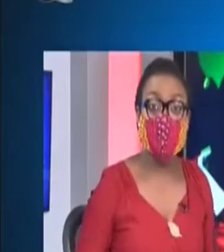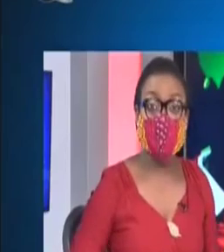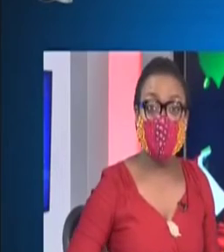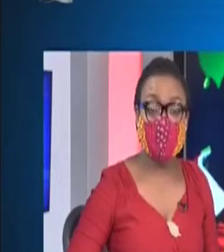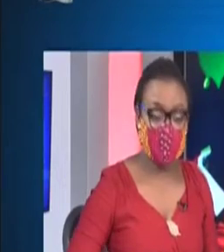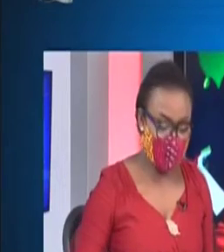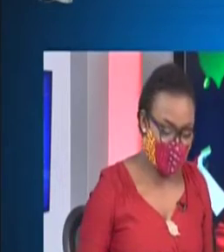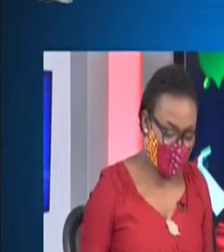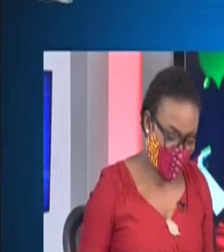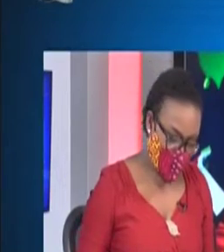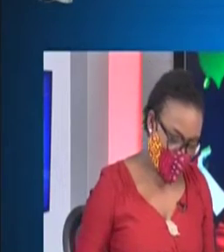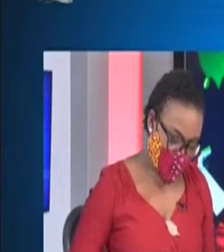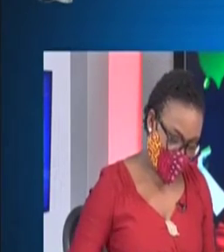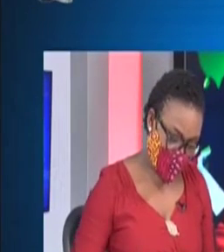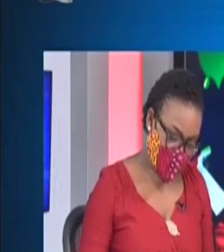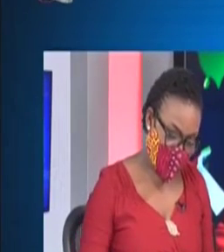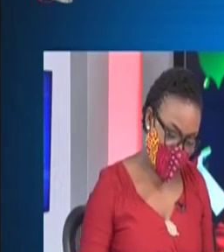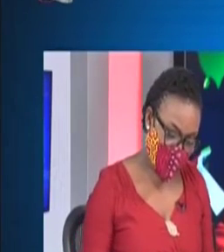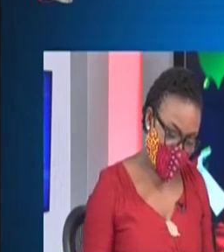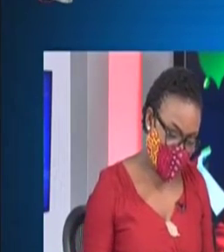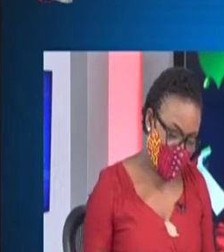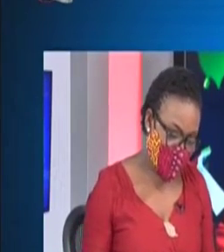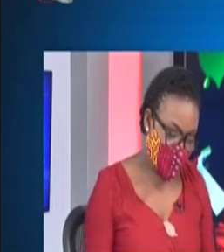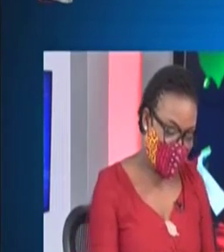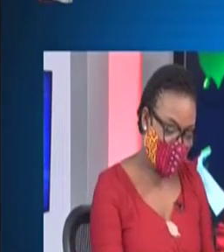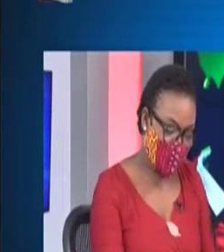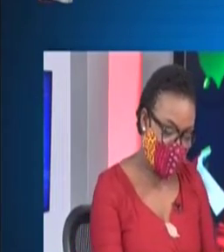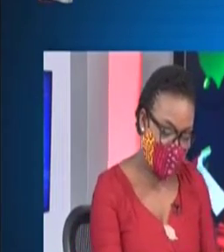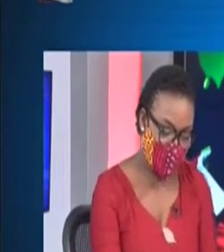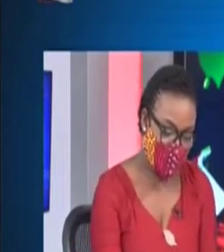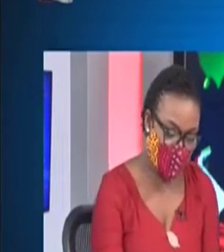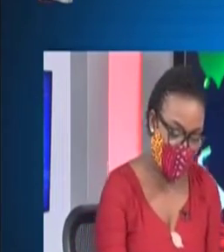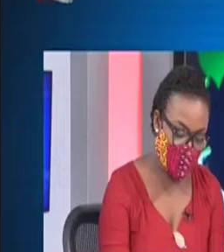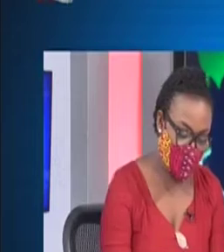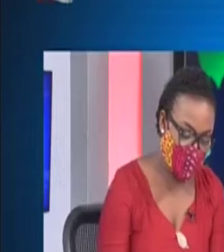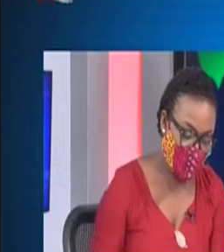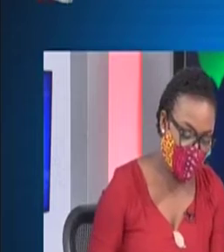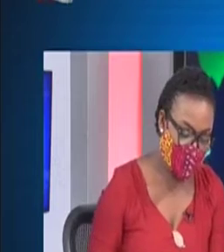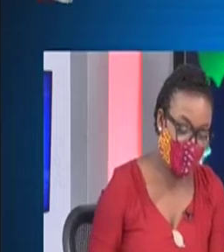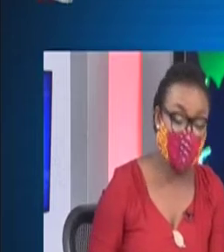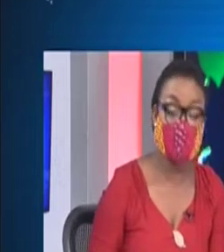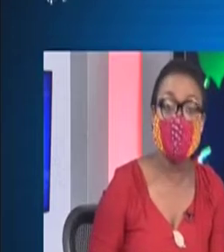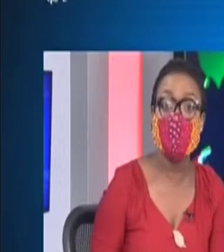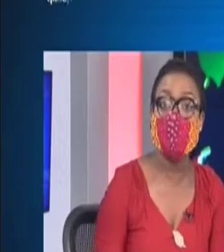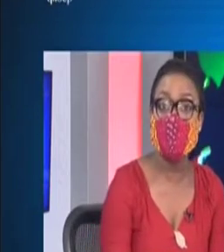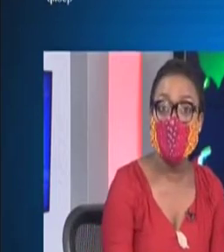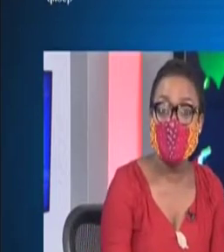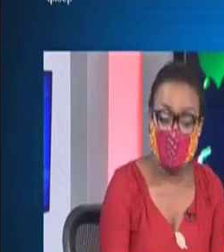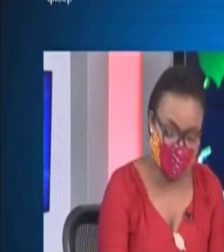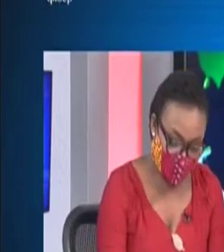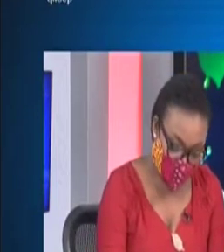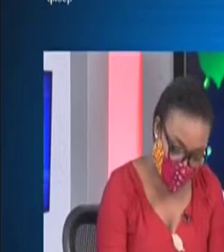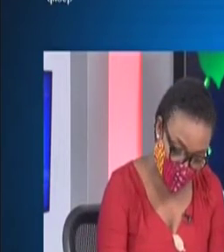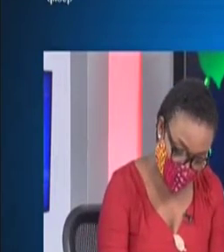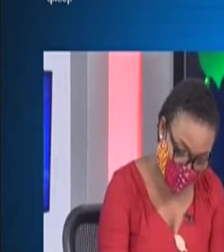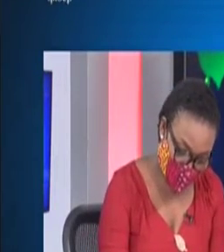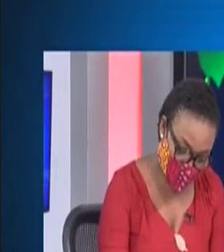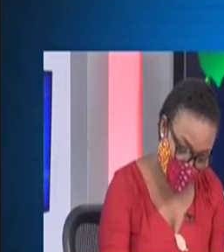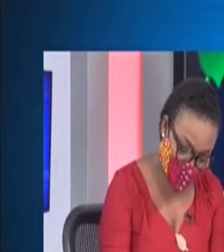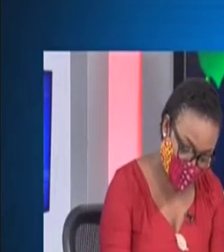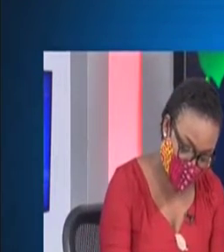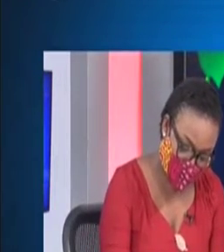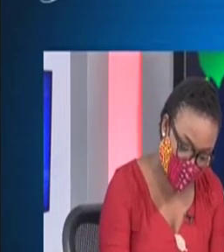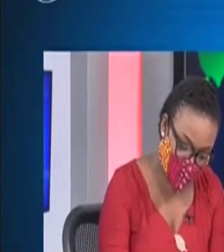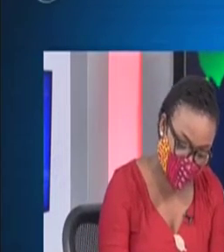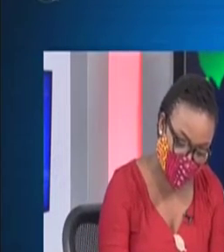And it's day 16 of the government restrictions aimed at halting the spread of the coronavirus disease. And this is our coverage of the